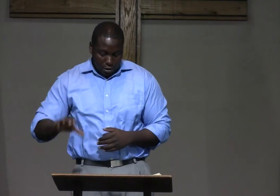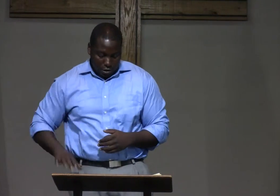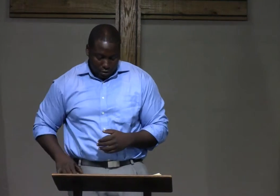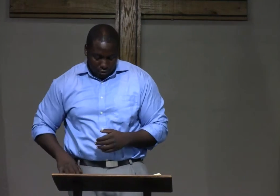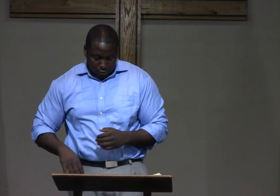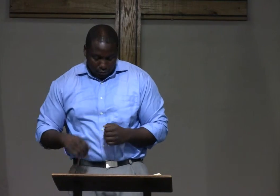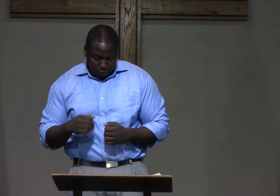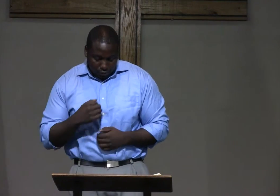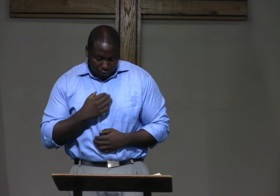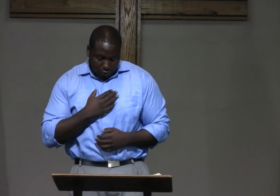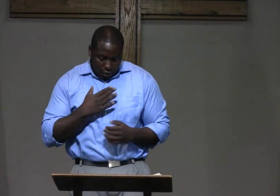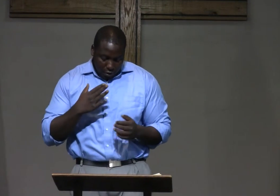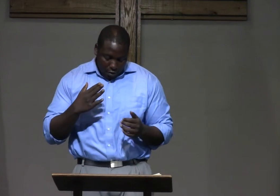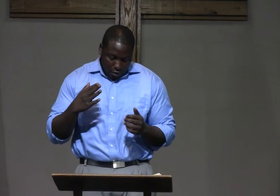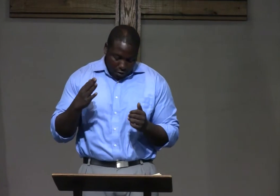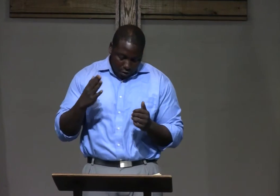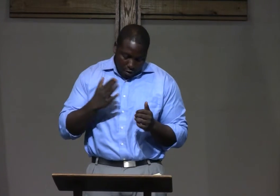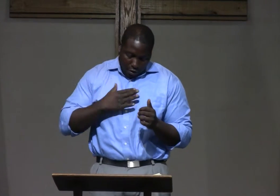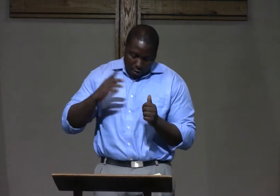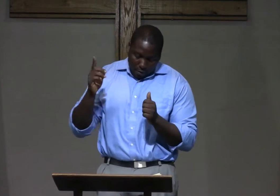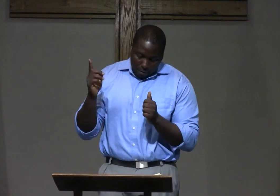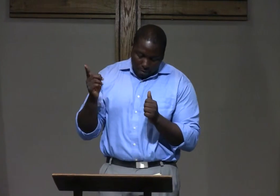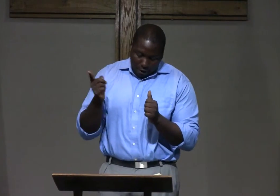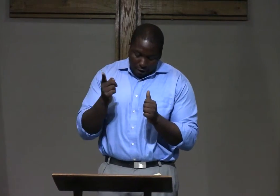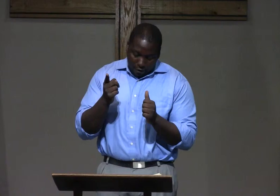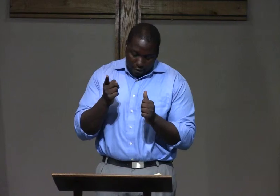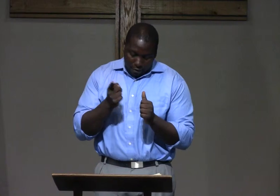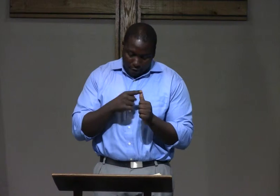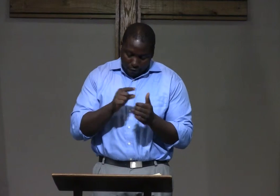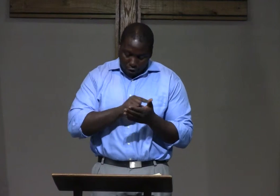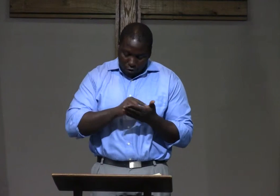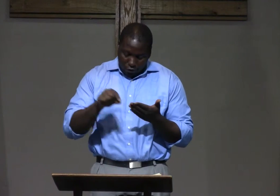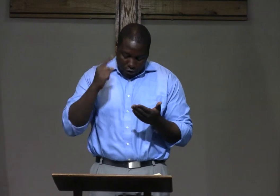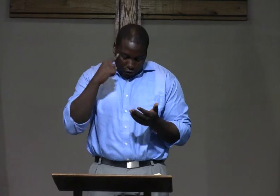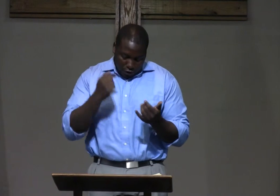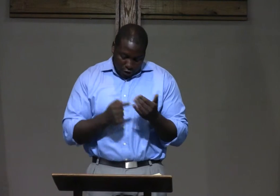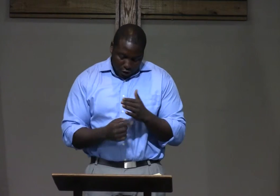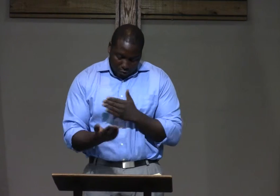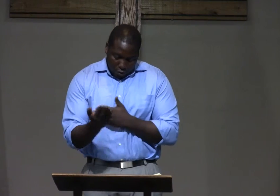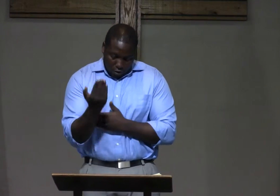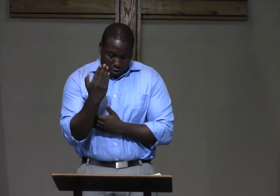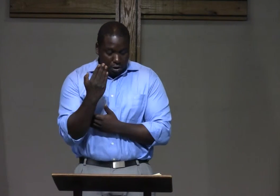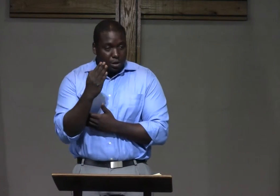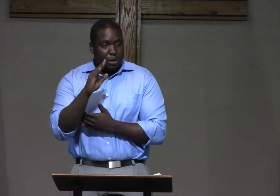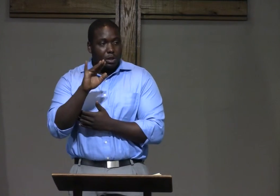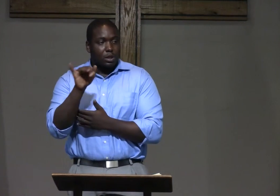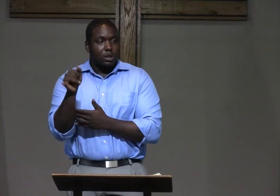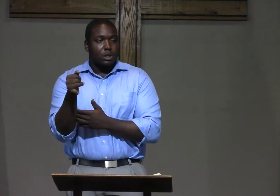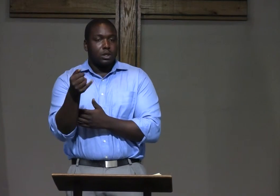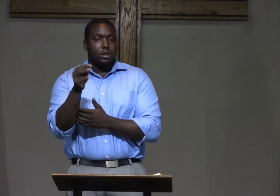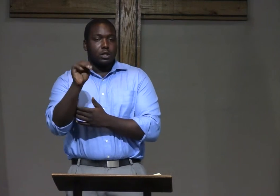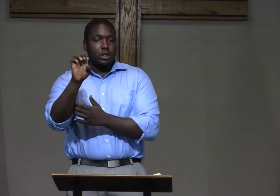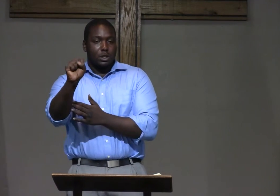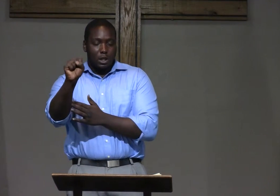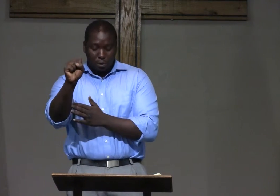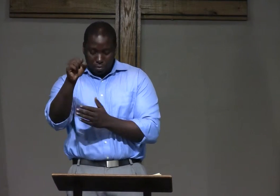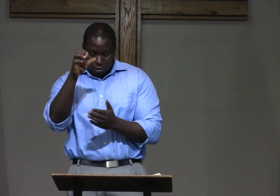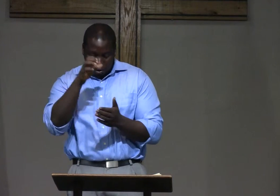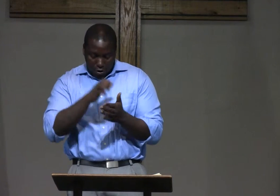and be as Christ was, but that alone will not get you to heaven.